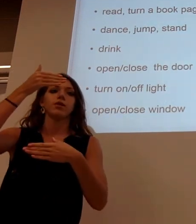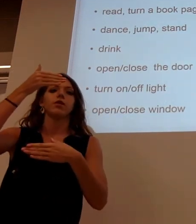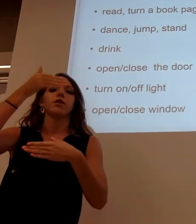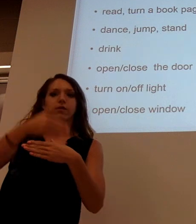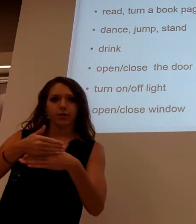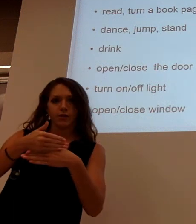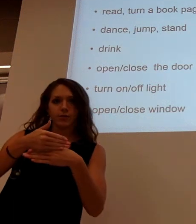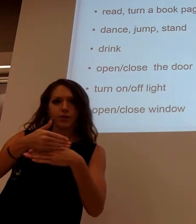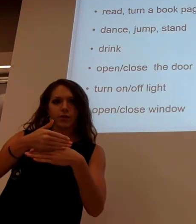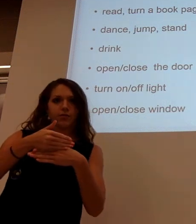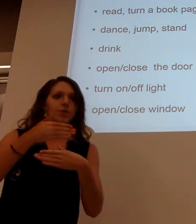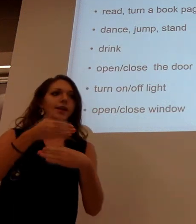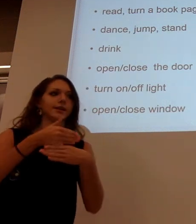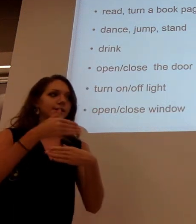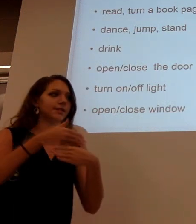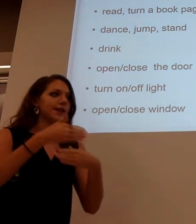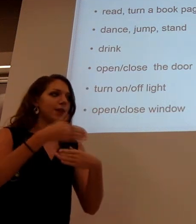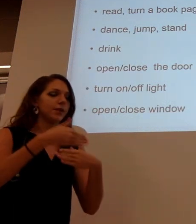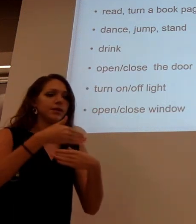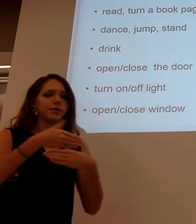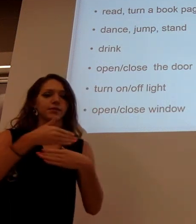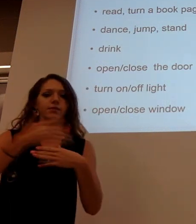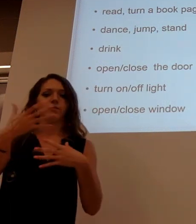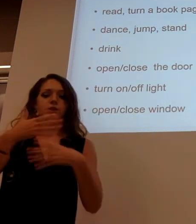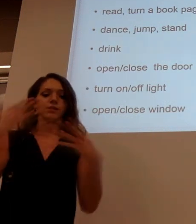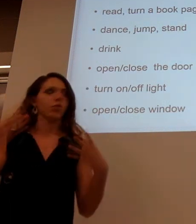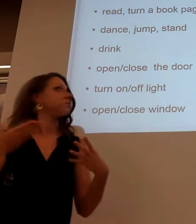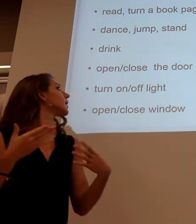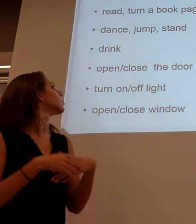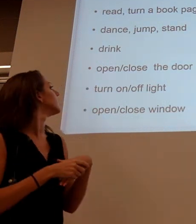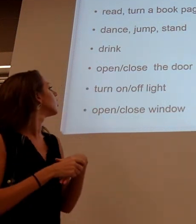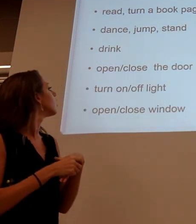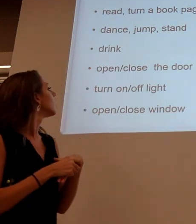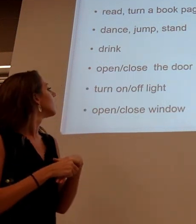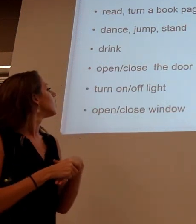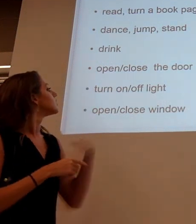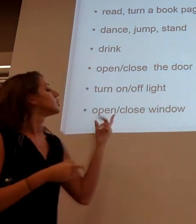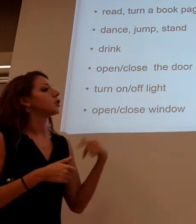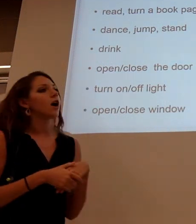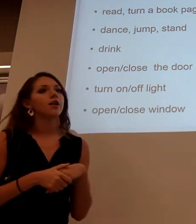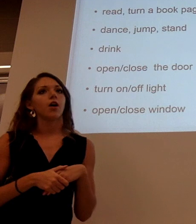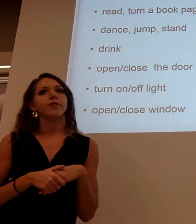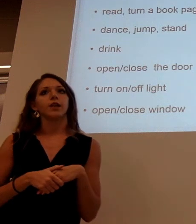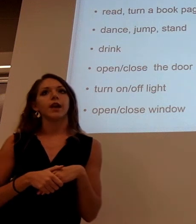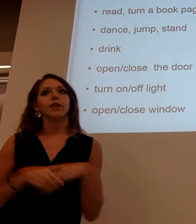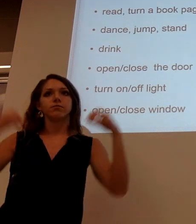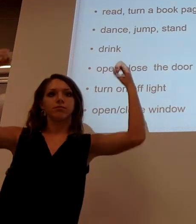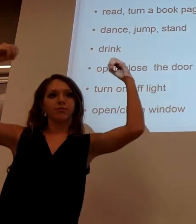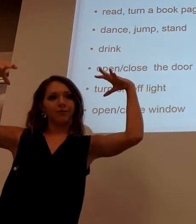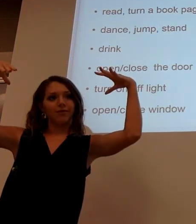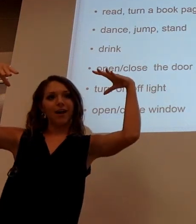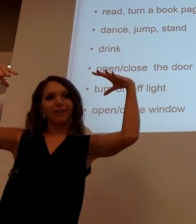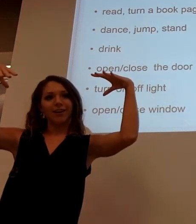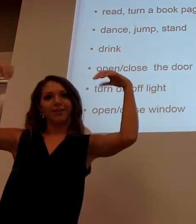window, close the window. But like to tap it, just the normal sign window. To turn on and off the light, on light,